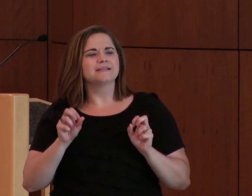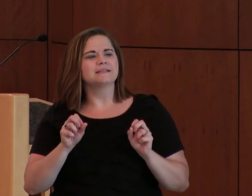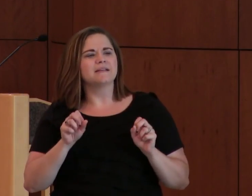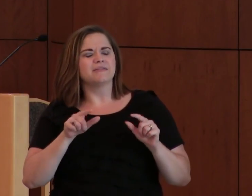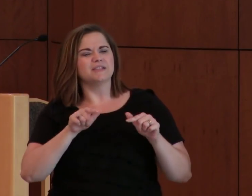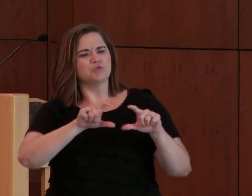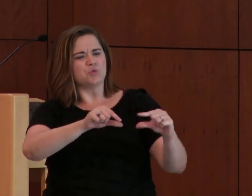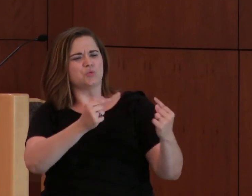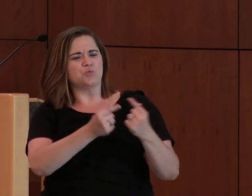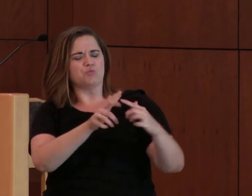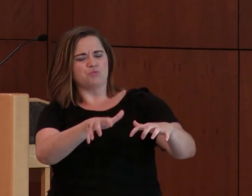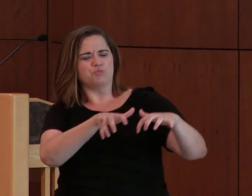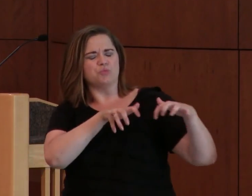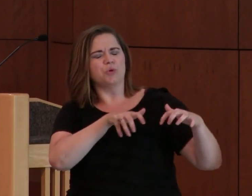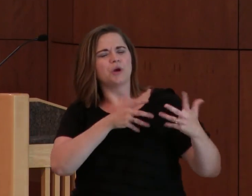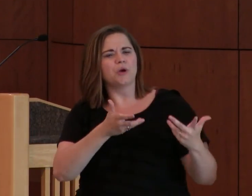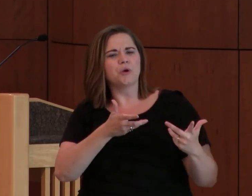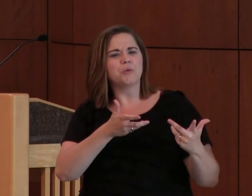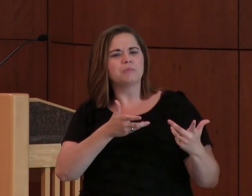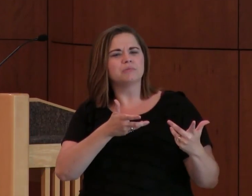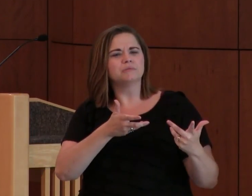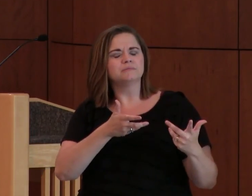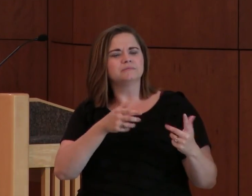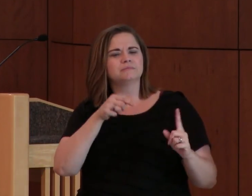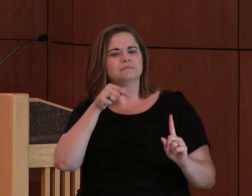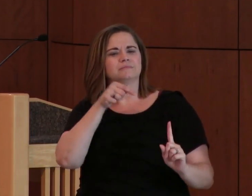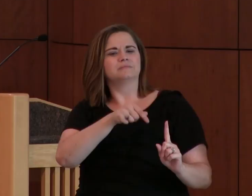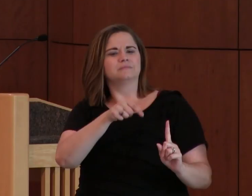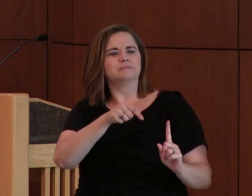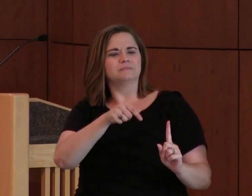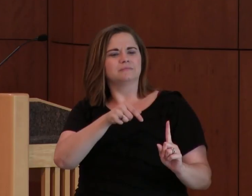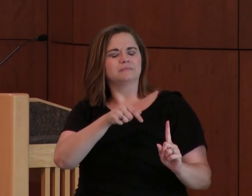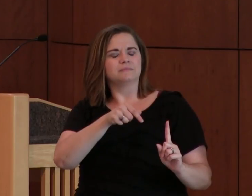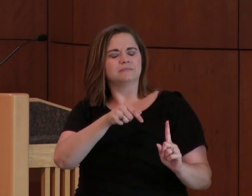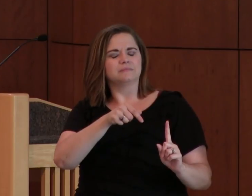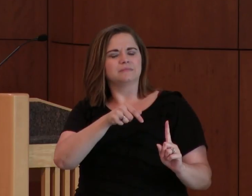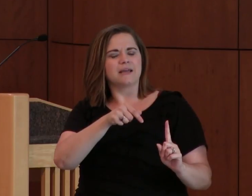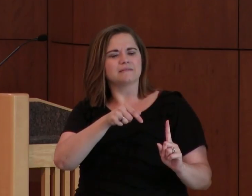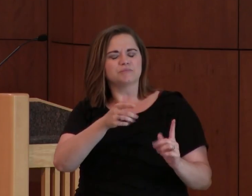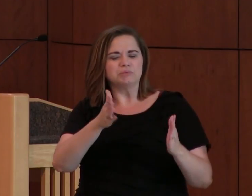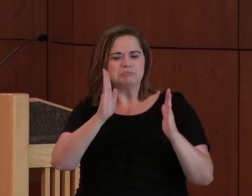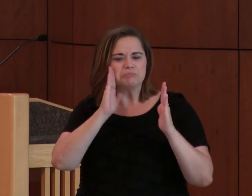this woman just the kind of attention that he thinks they deserve for this trap that they have set.